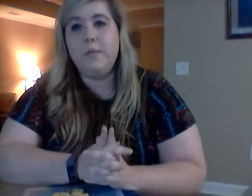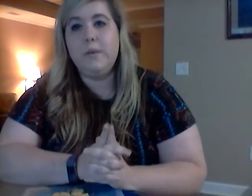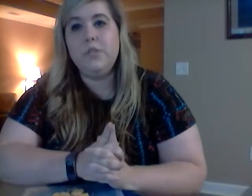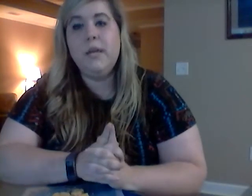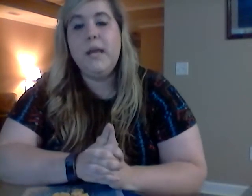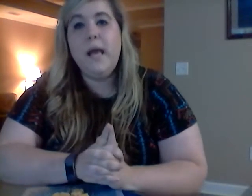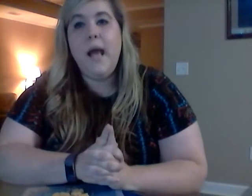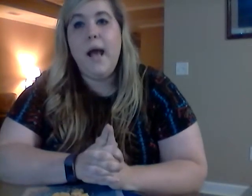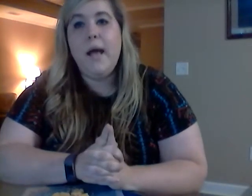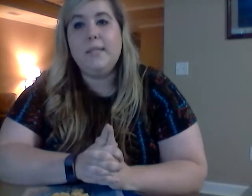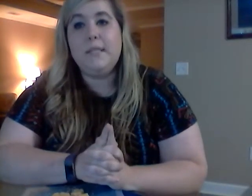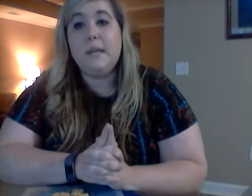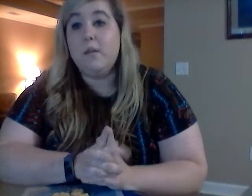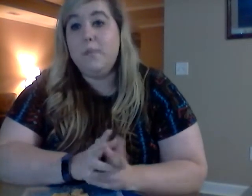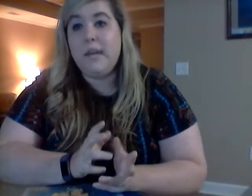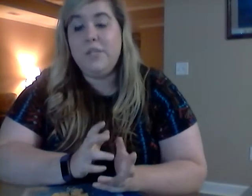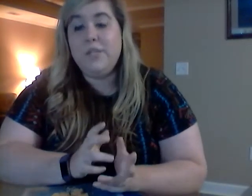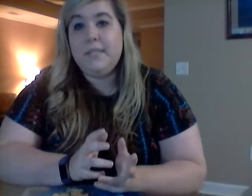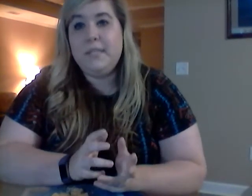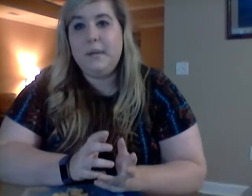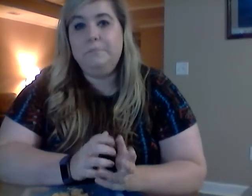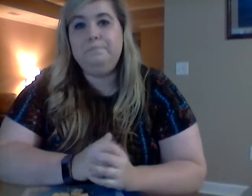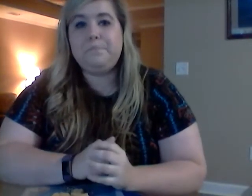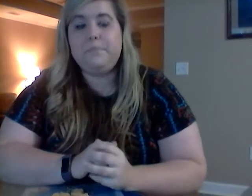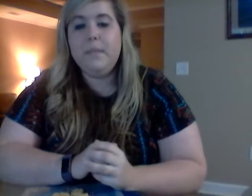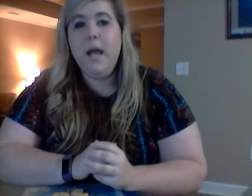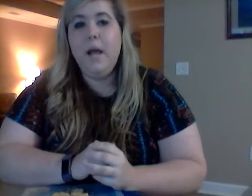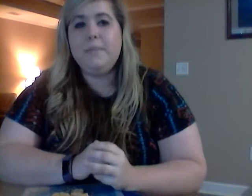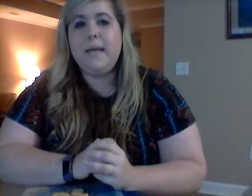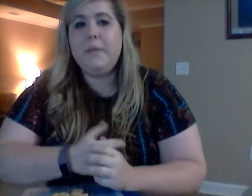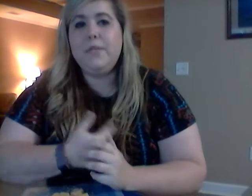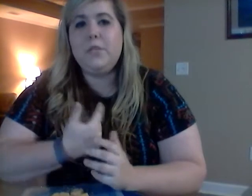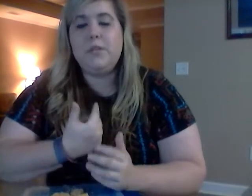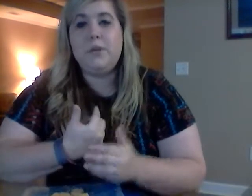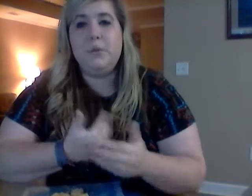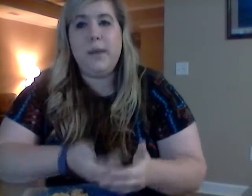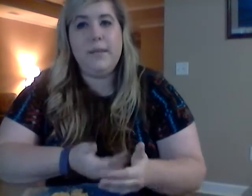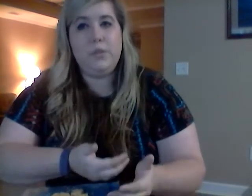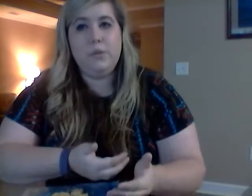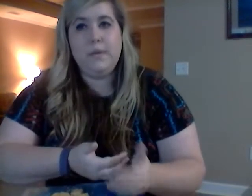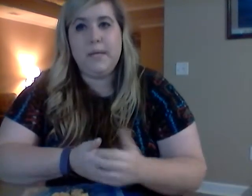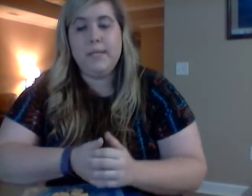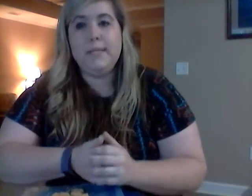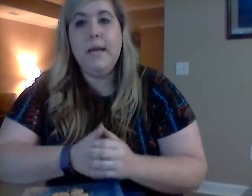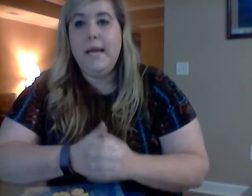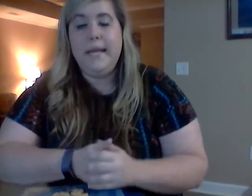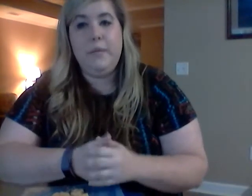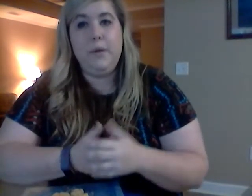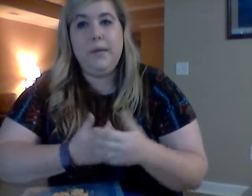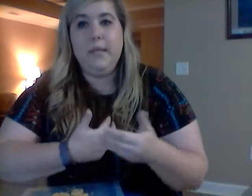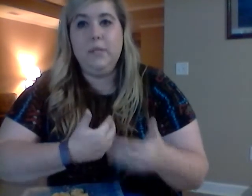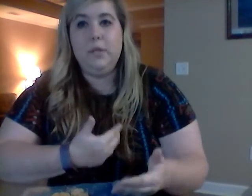language as their communication system. Sign language is also great too because anyone can look